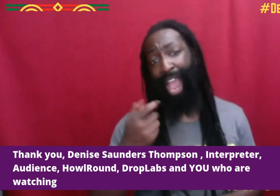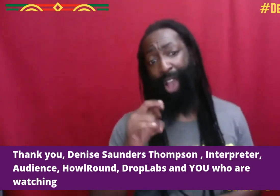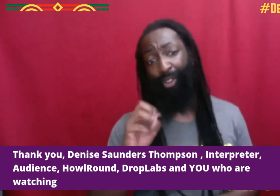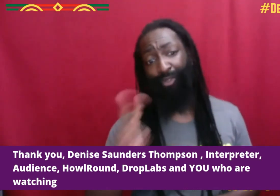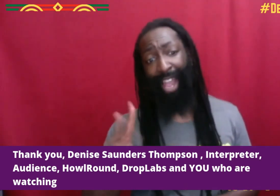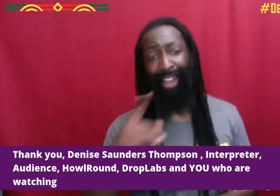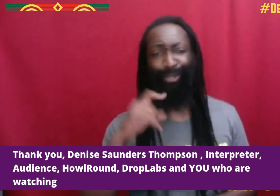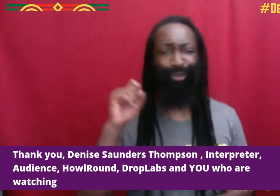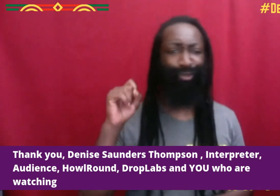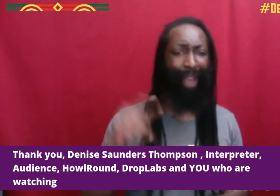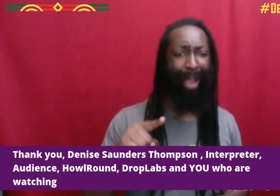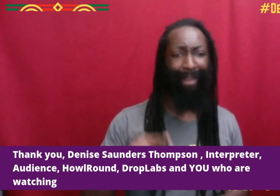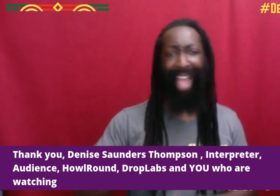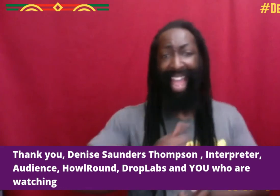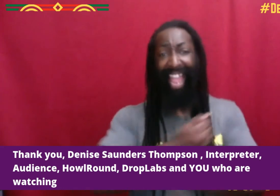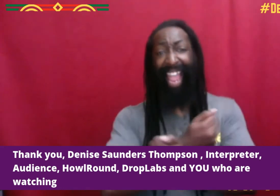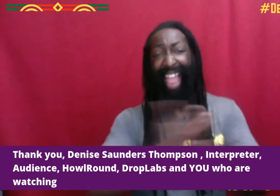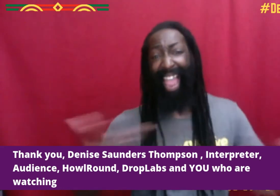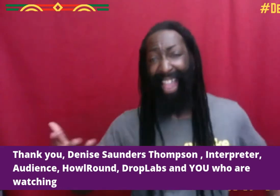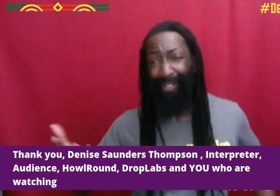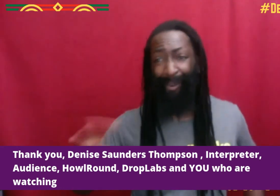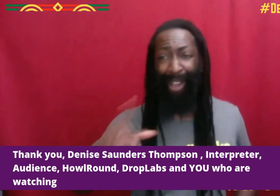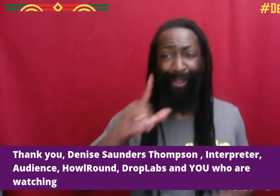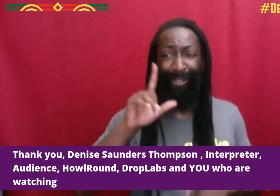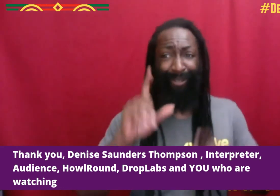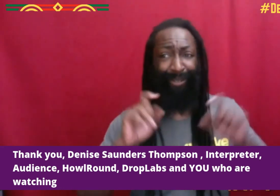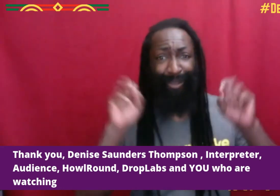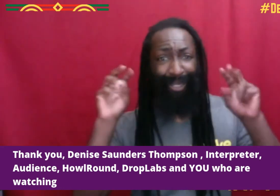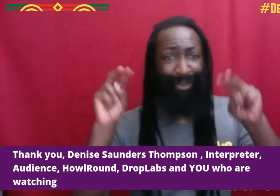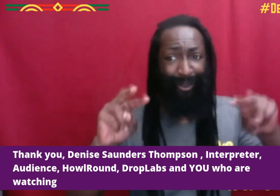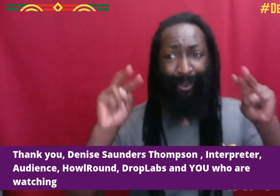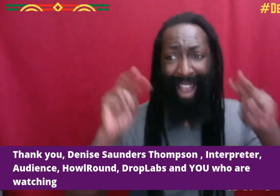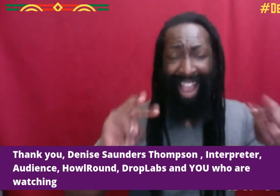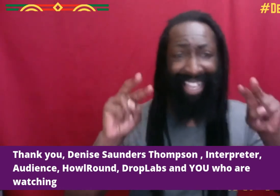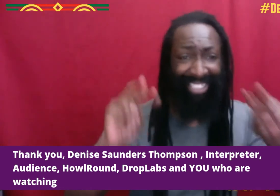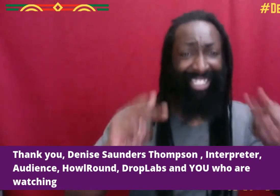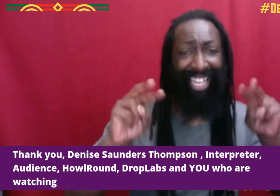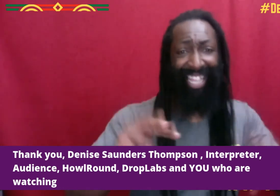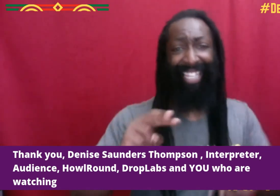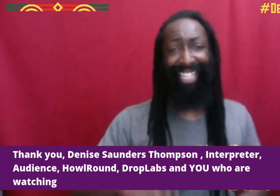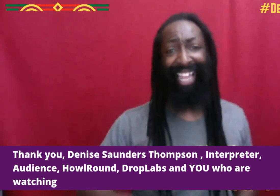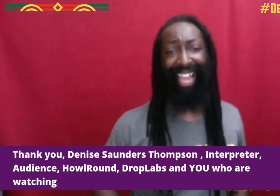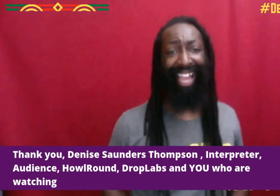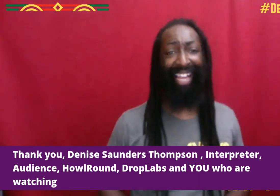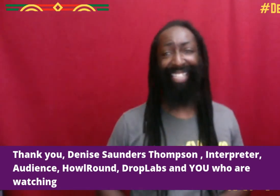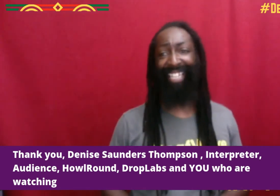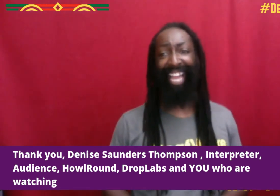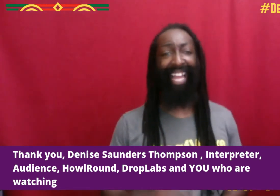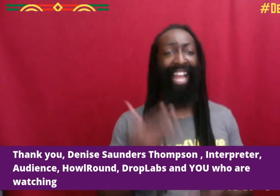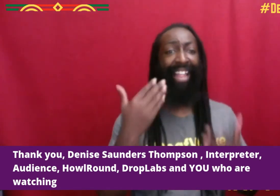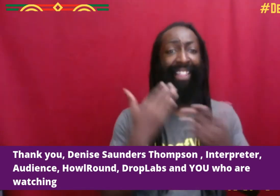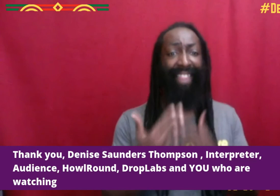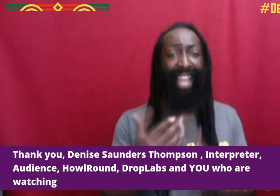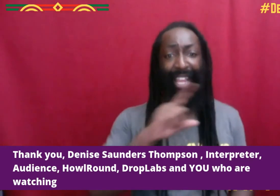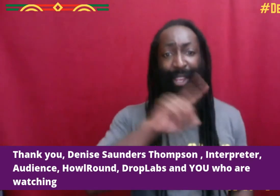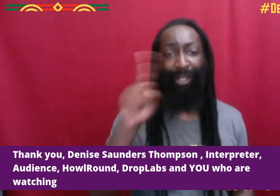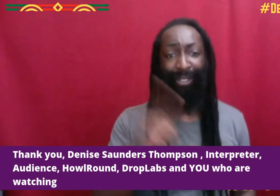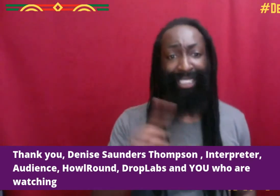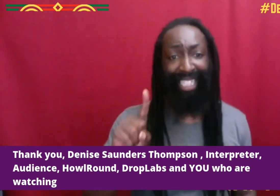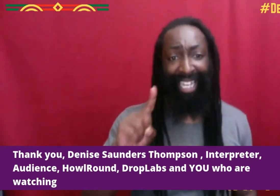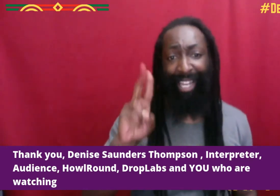audience, HowlRound, Drop Labs, and everyone, you who are